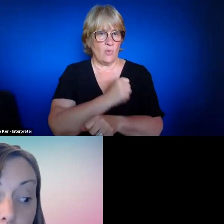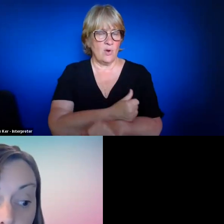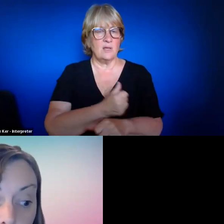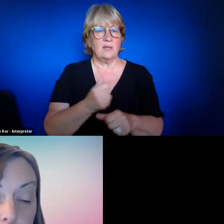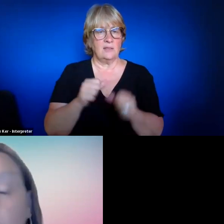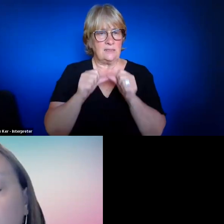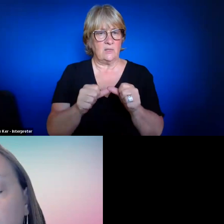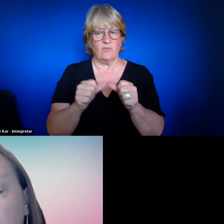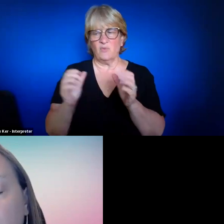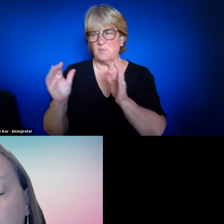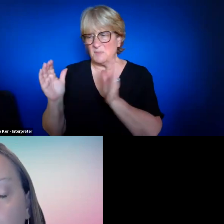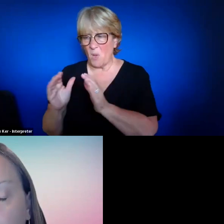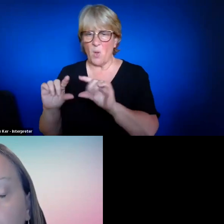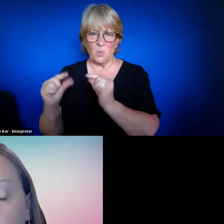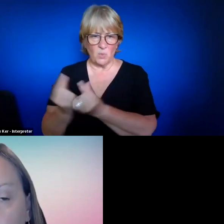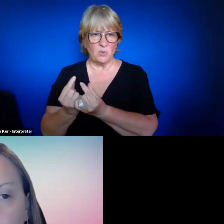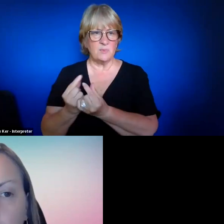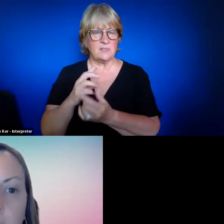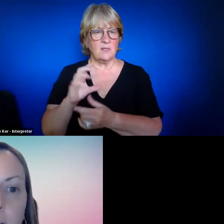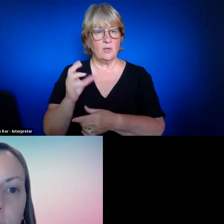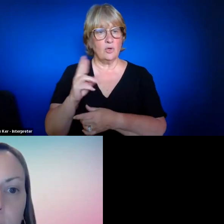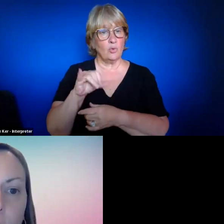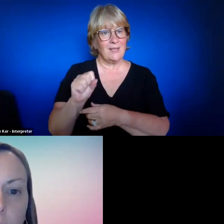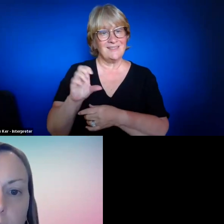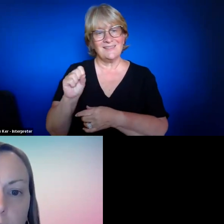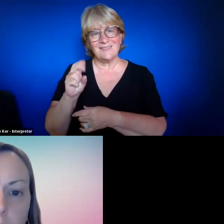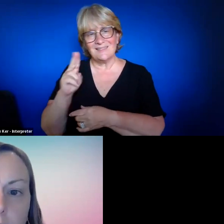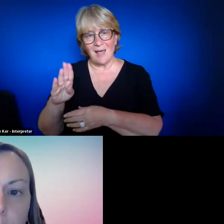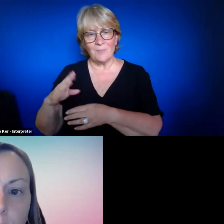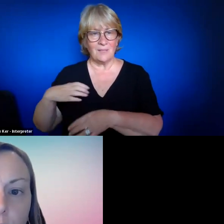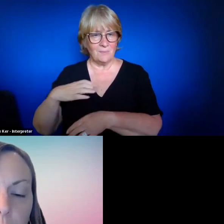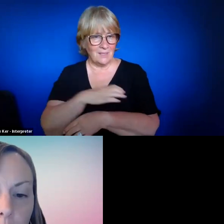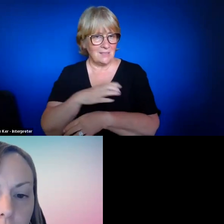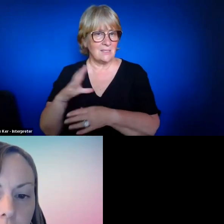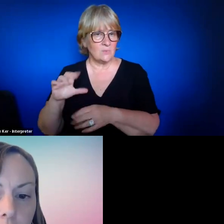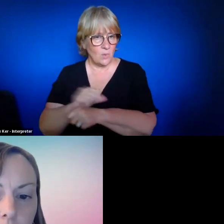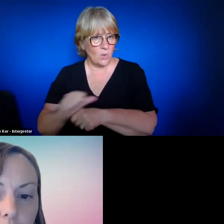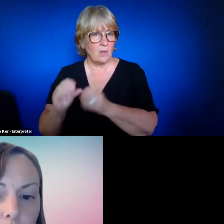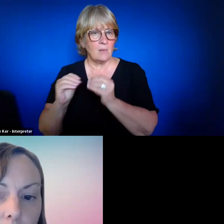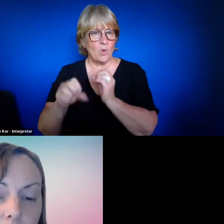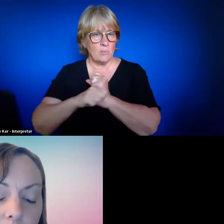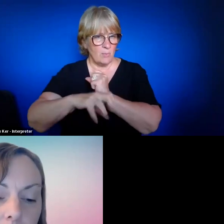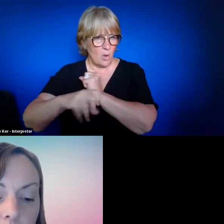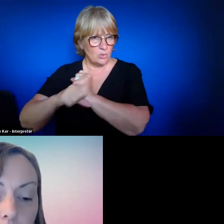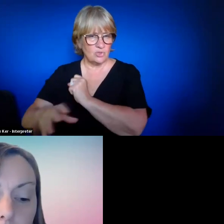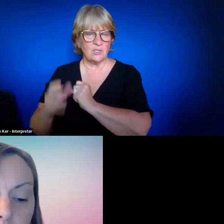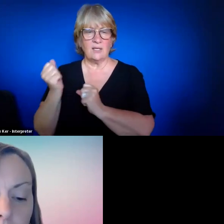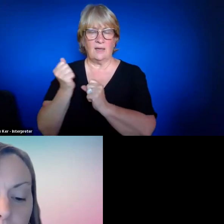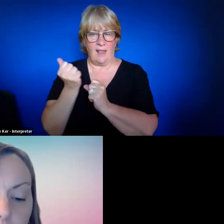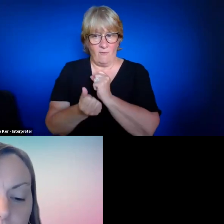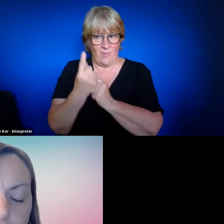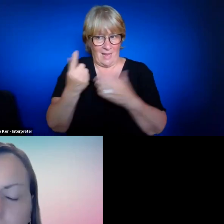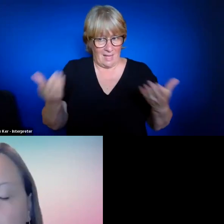from many groups, including CRIS subcommittees, as we work on more promotion. And for everybody